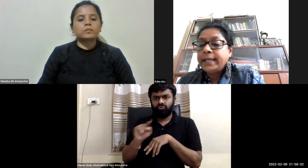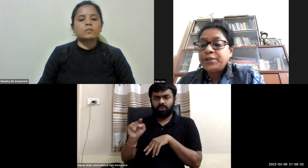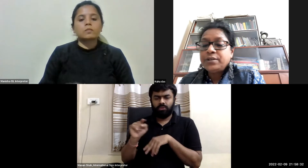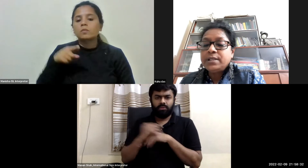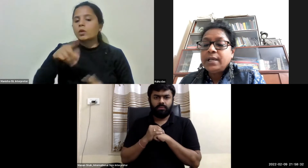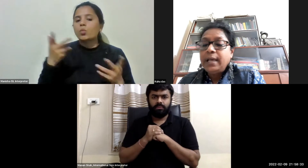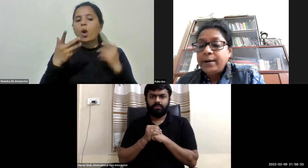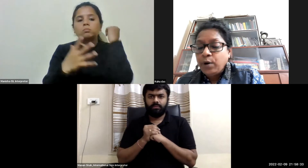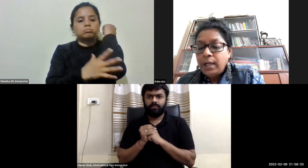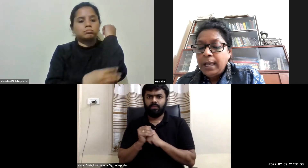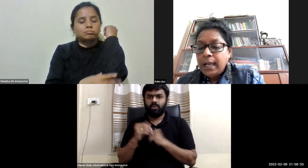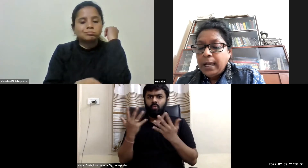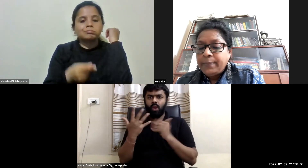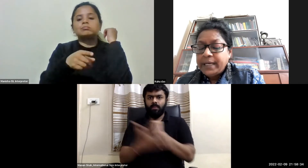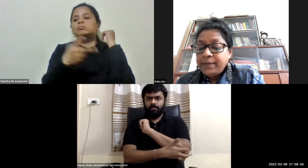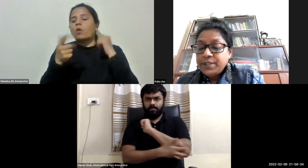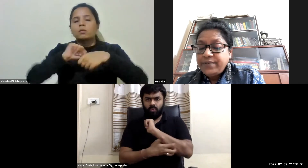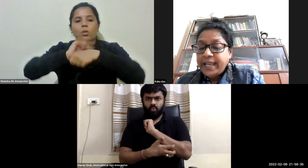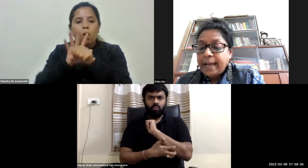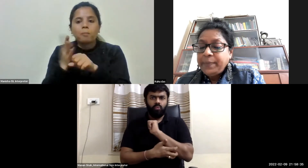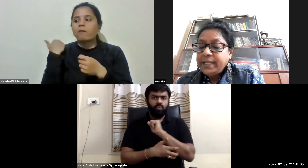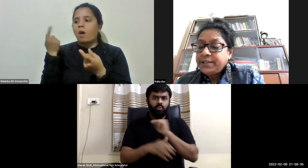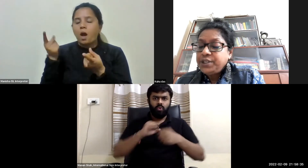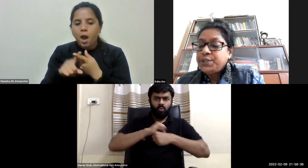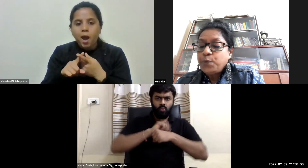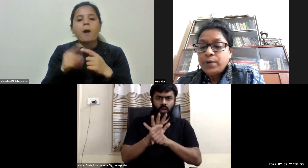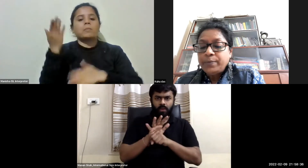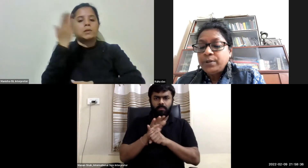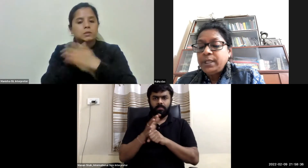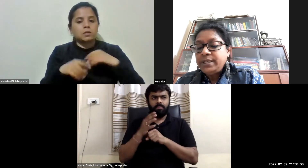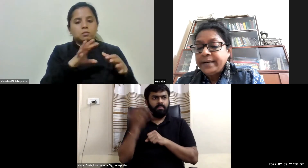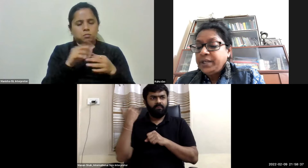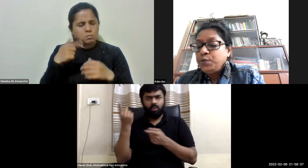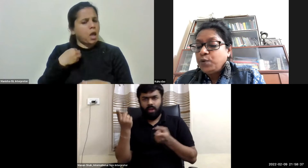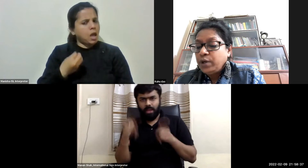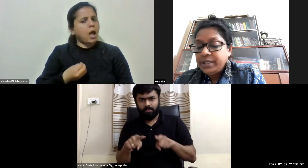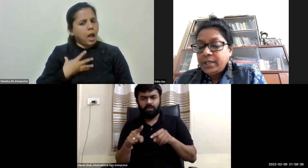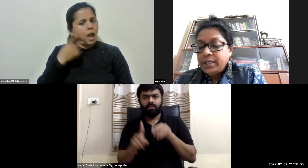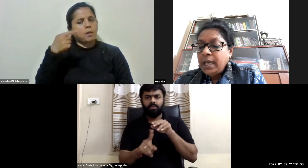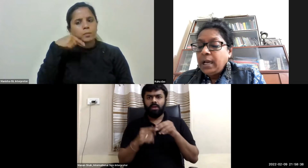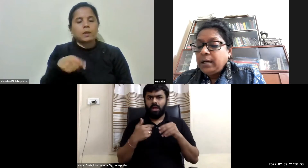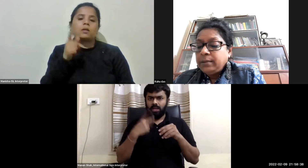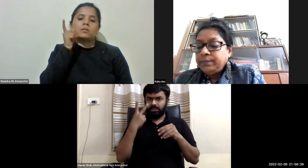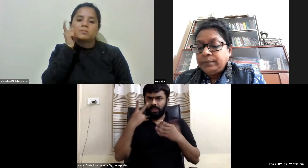the connections and all. But I was very happy that she spoke about the gender inequality,